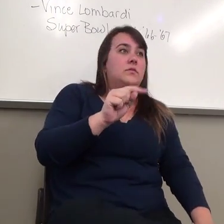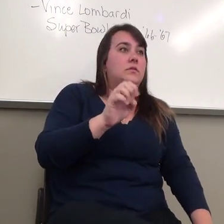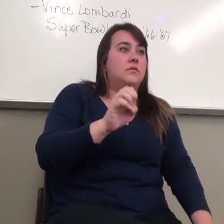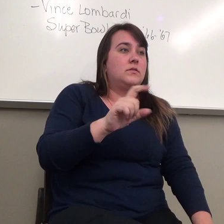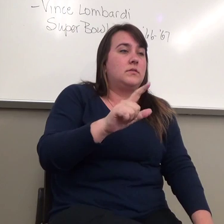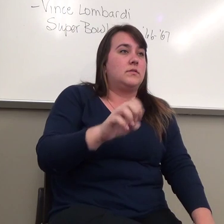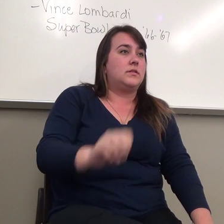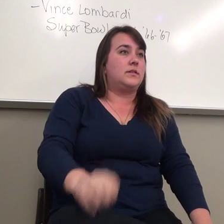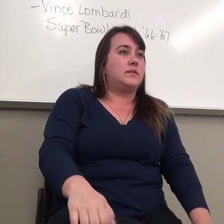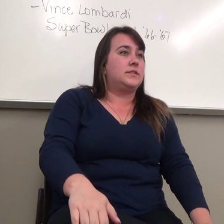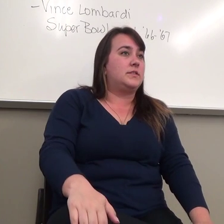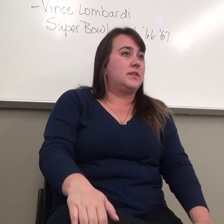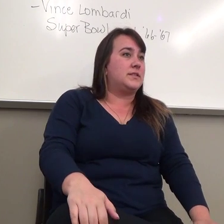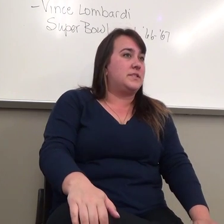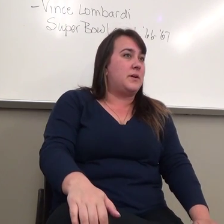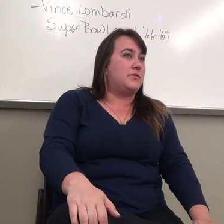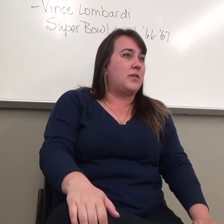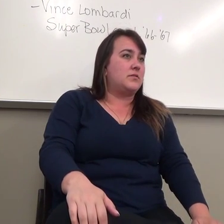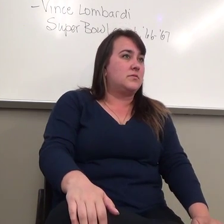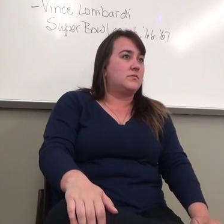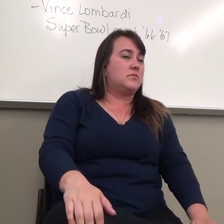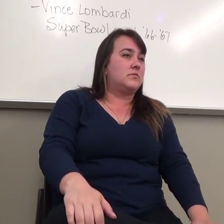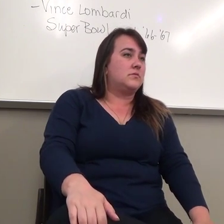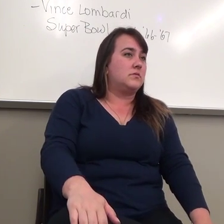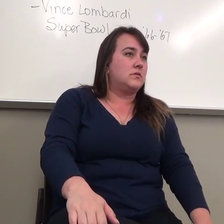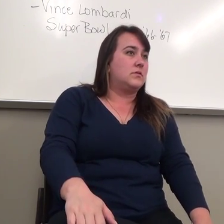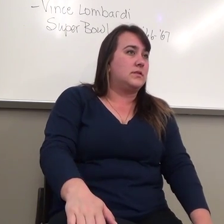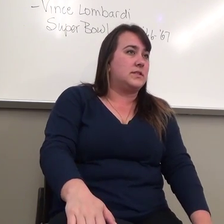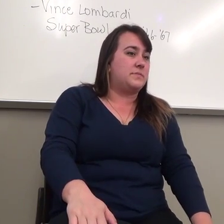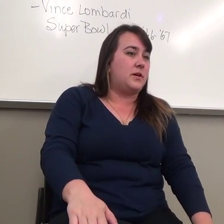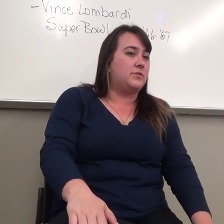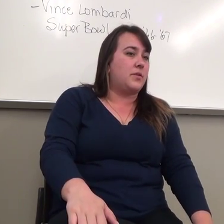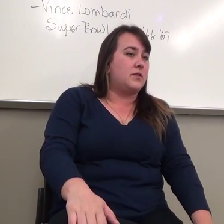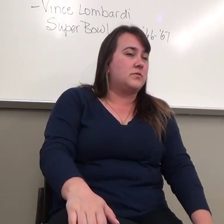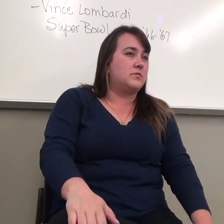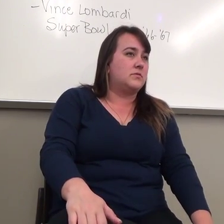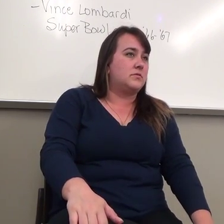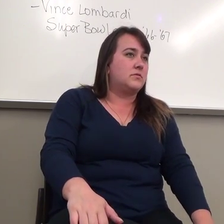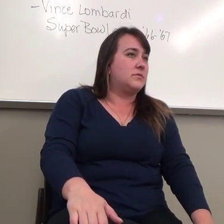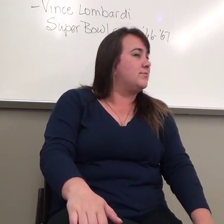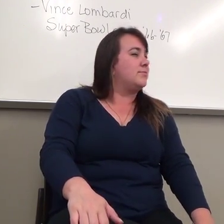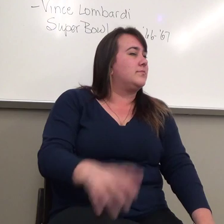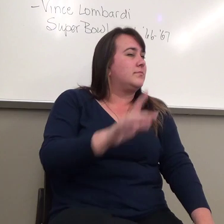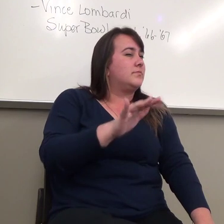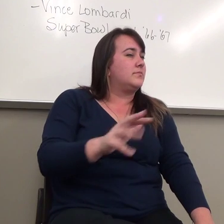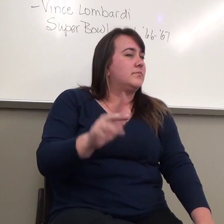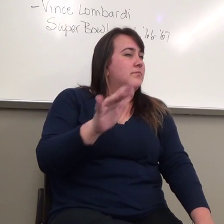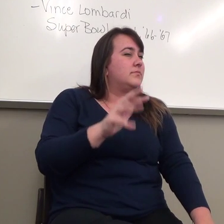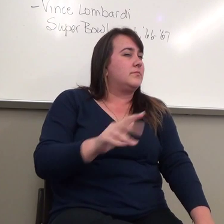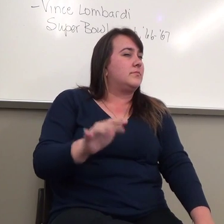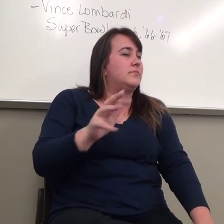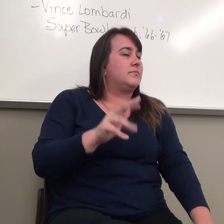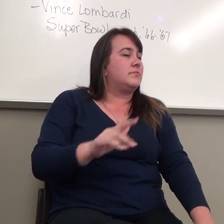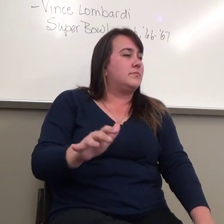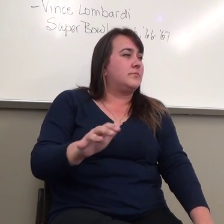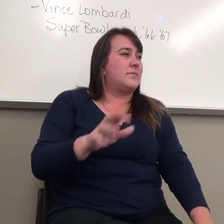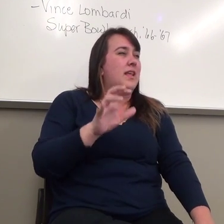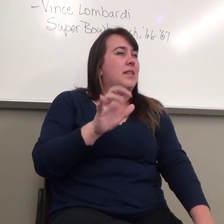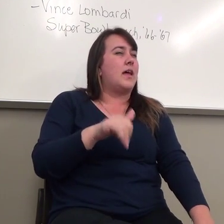Number. Is it spelled wrong? What? Is it spelled wrong? No, it's not spelled wrong. And that's kind of an, like I said, that's